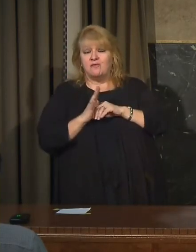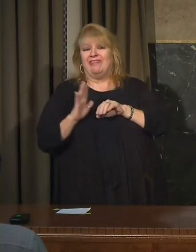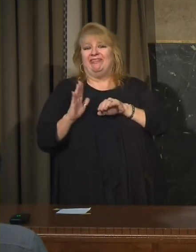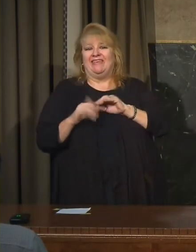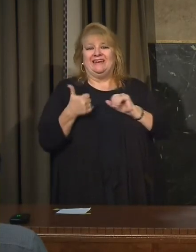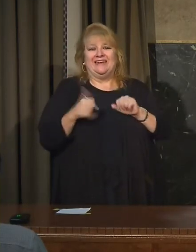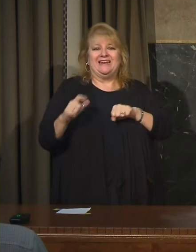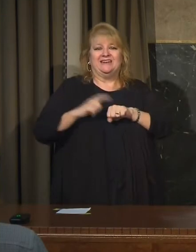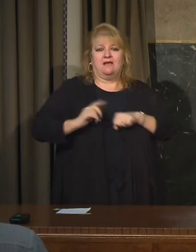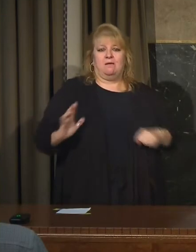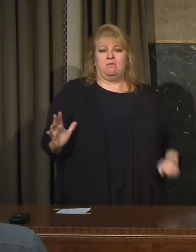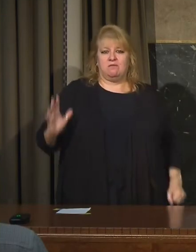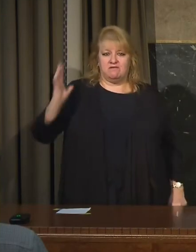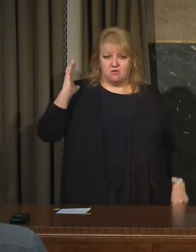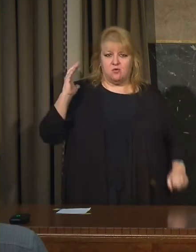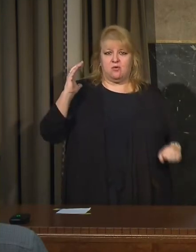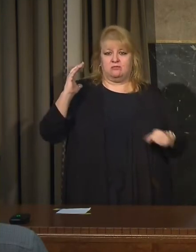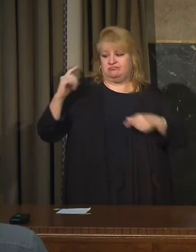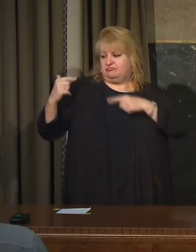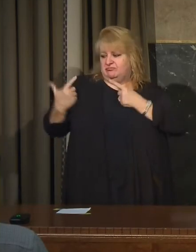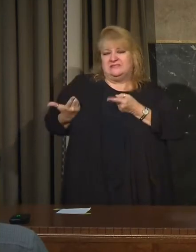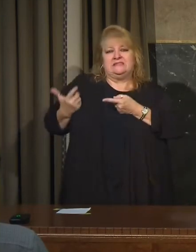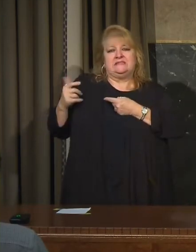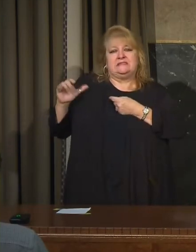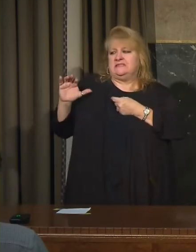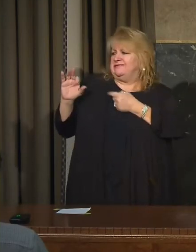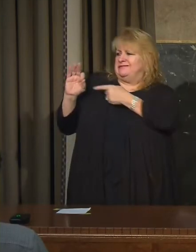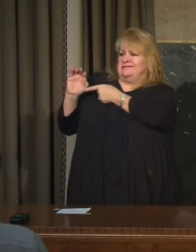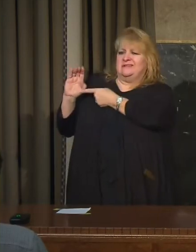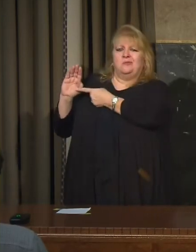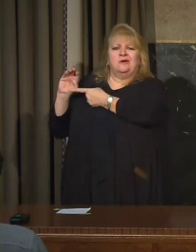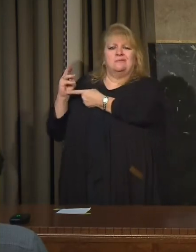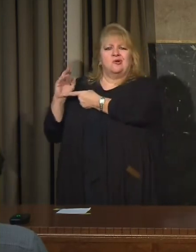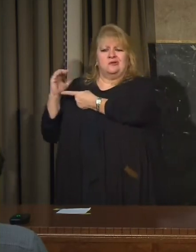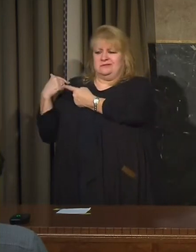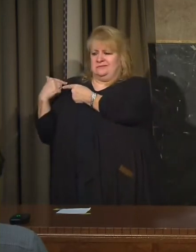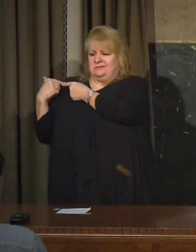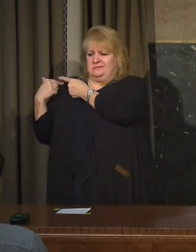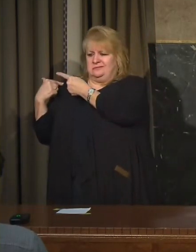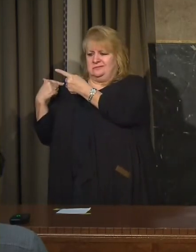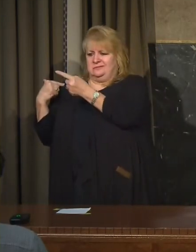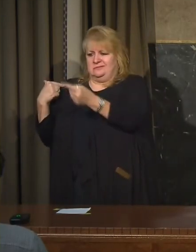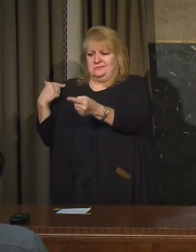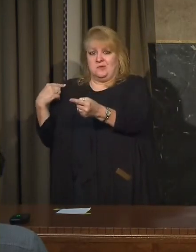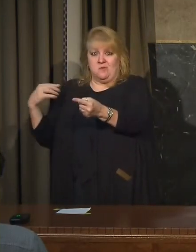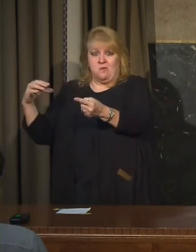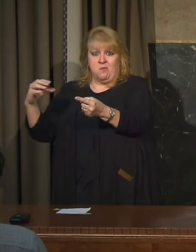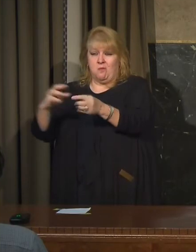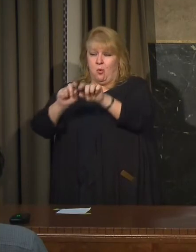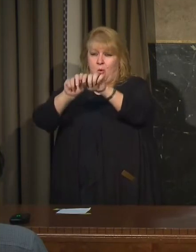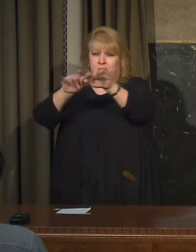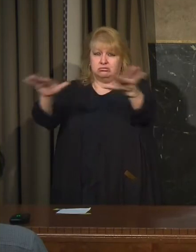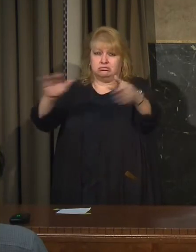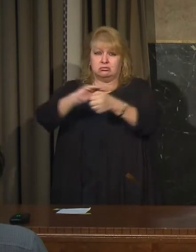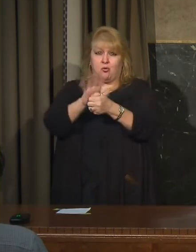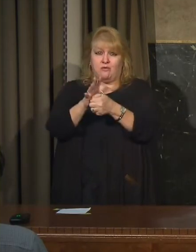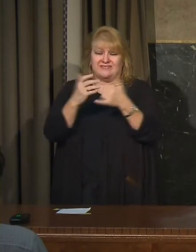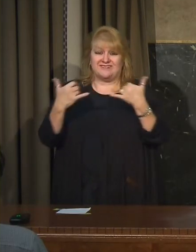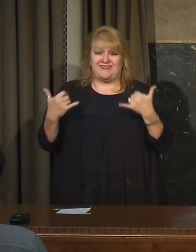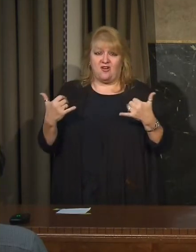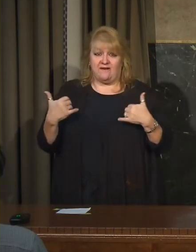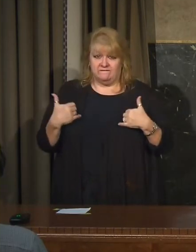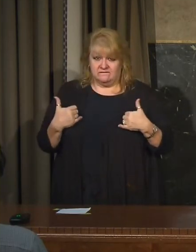date. And you see that not just in the cases that get reported every day, as in today